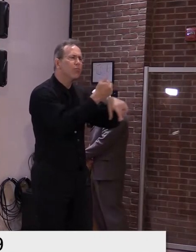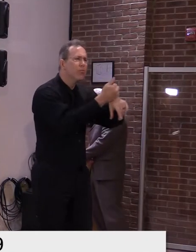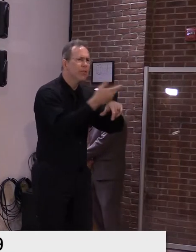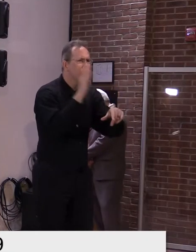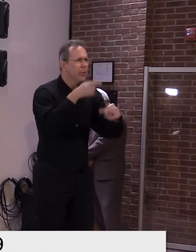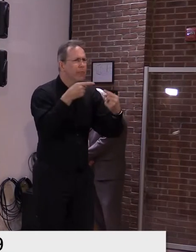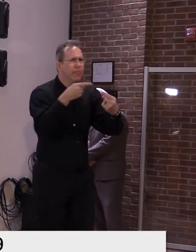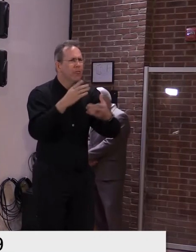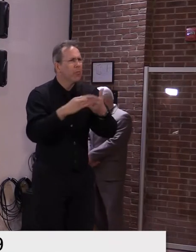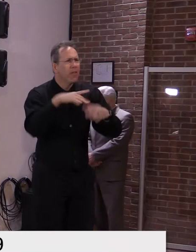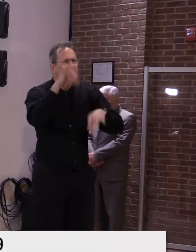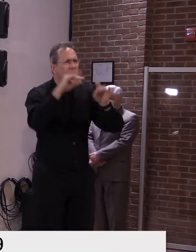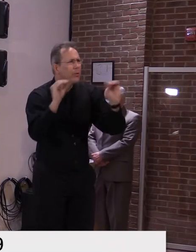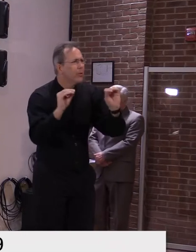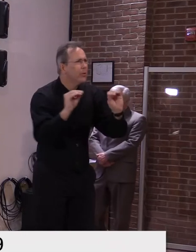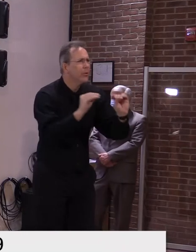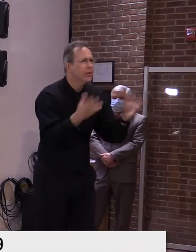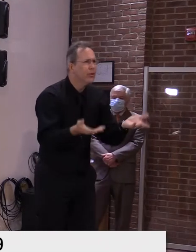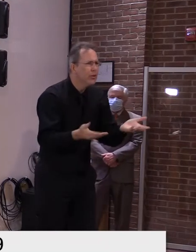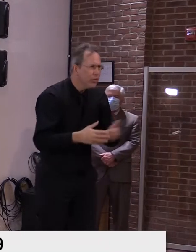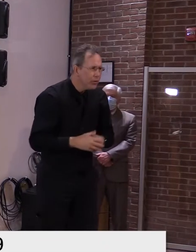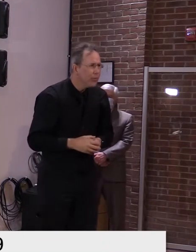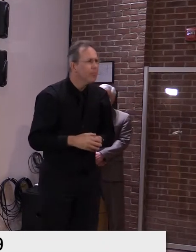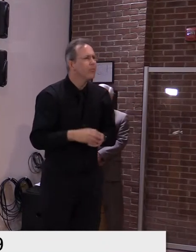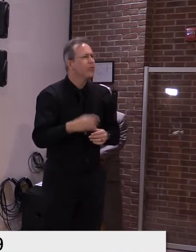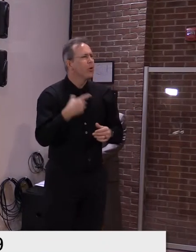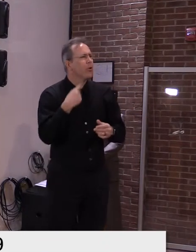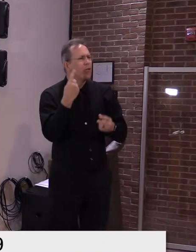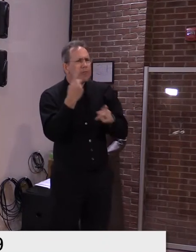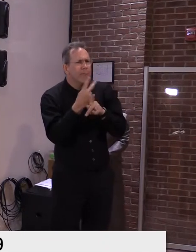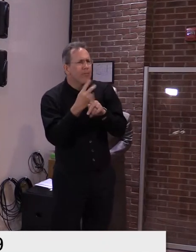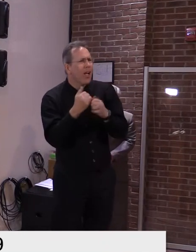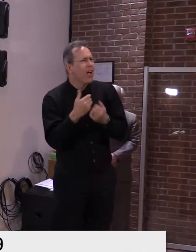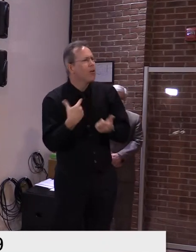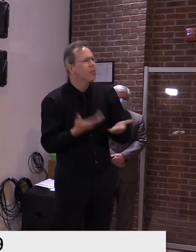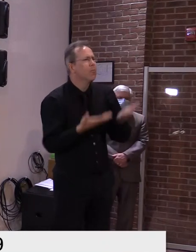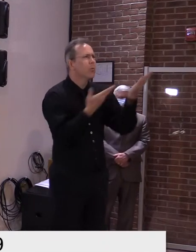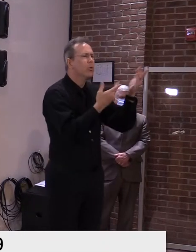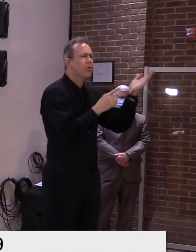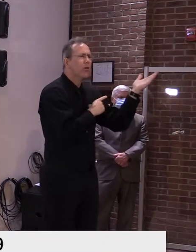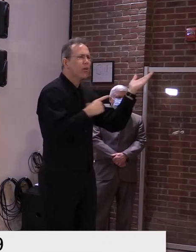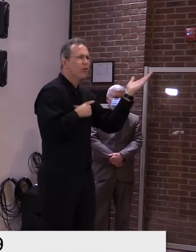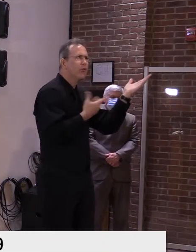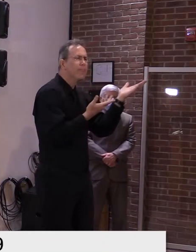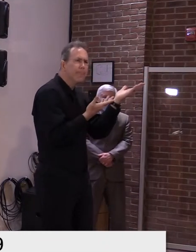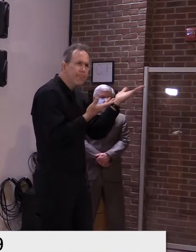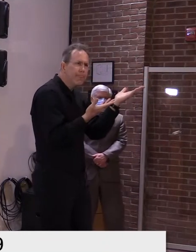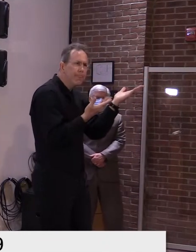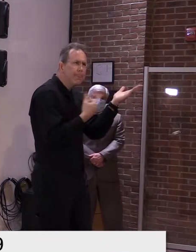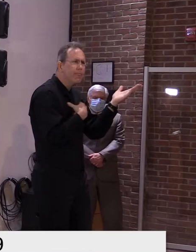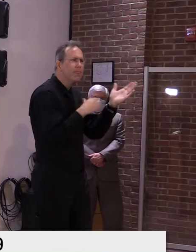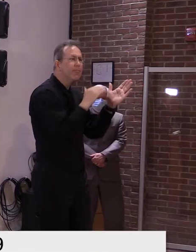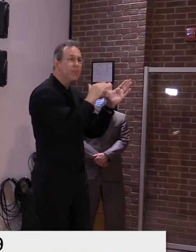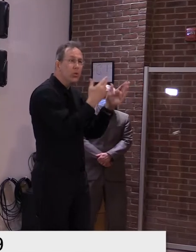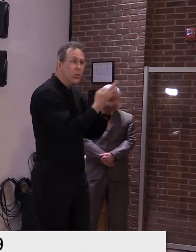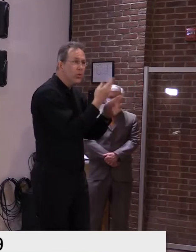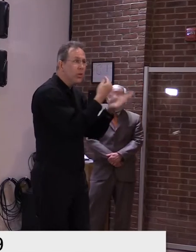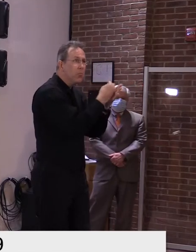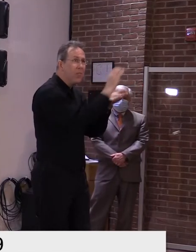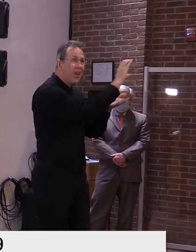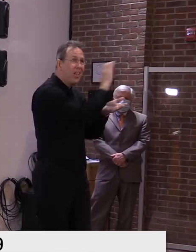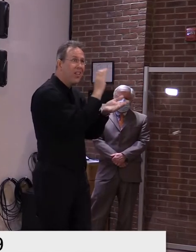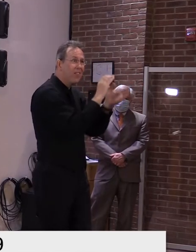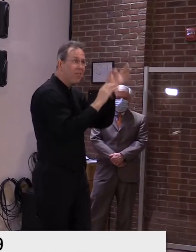presenting our plan to the legislature so that we, again, use this strategically to get the best return